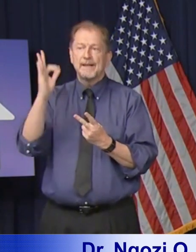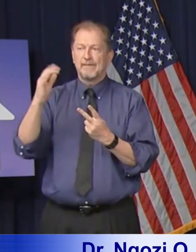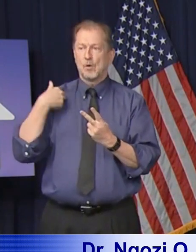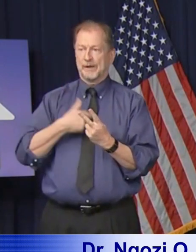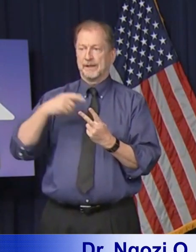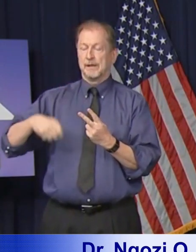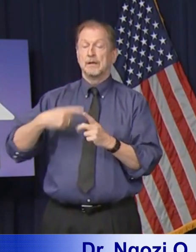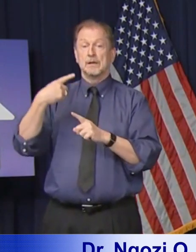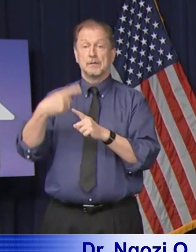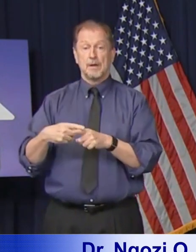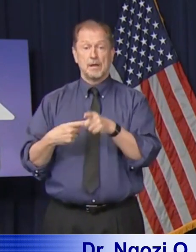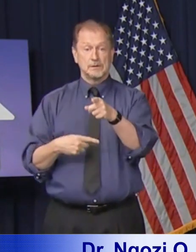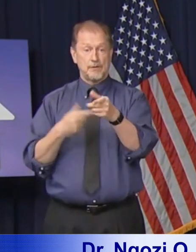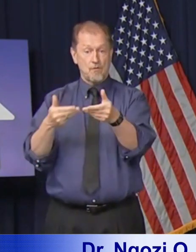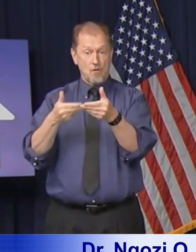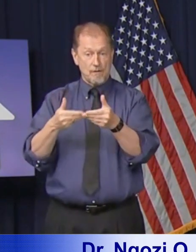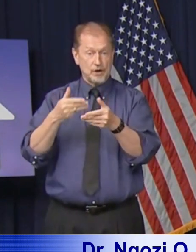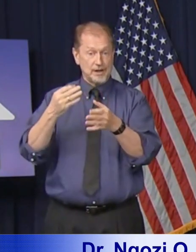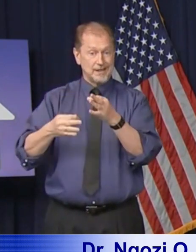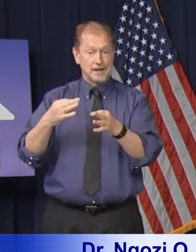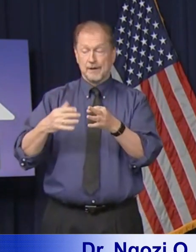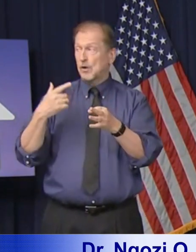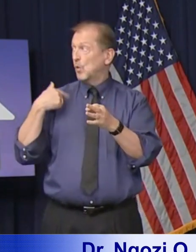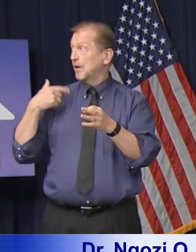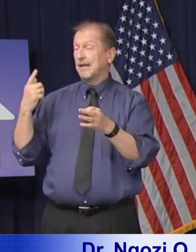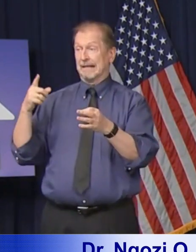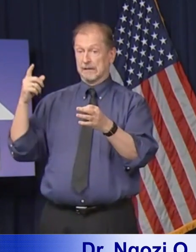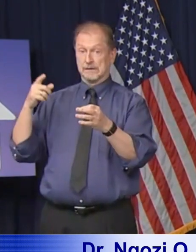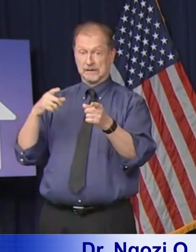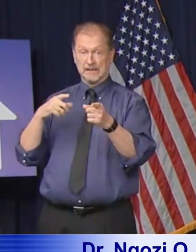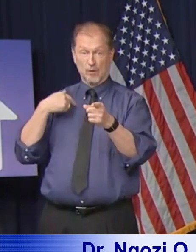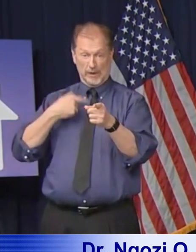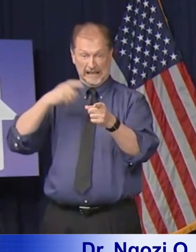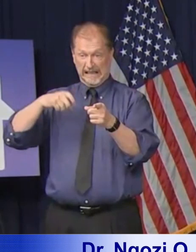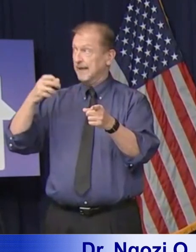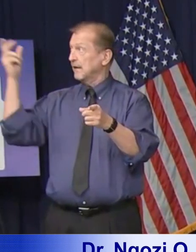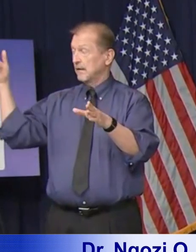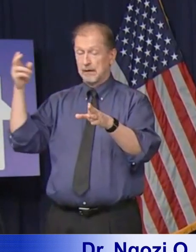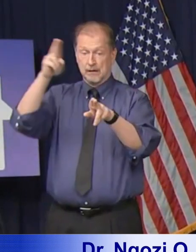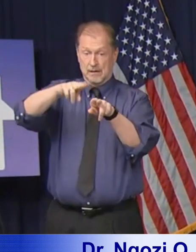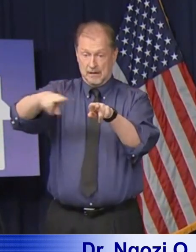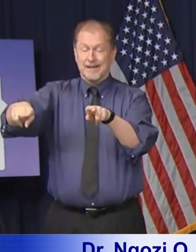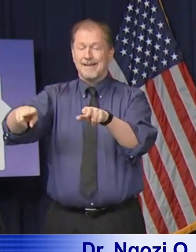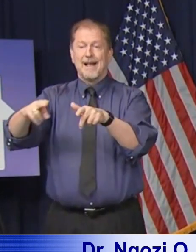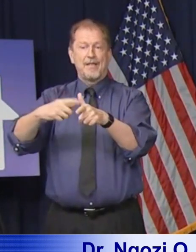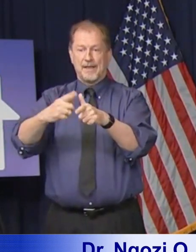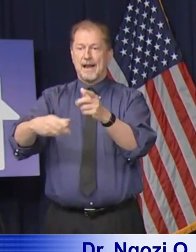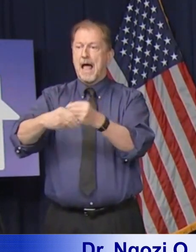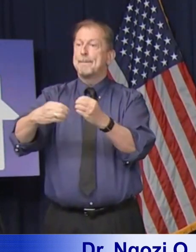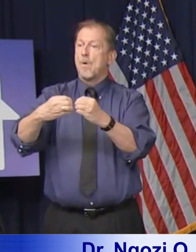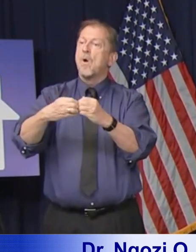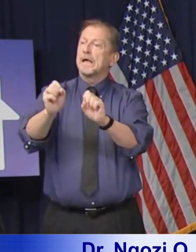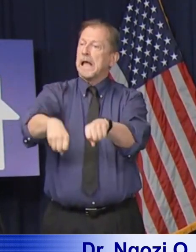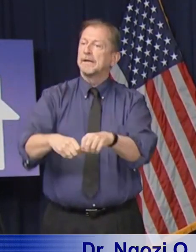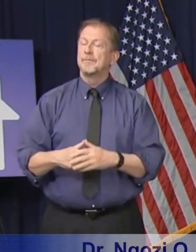that they've offered, should we need, they can expand even beyond that. In terms of veterans